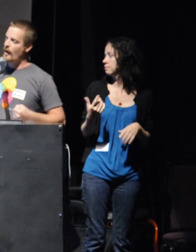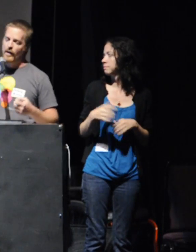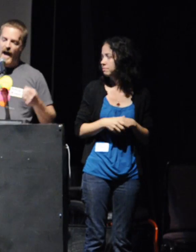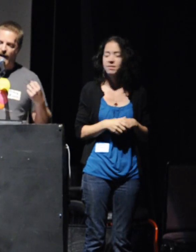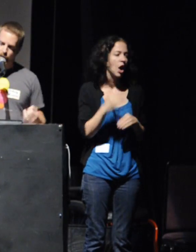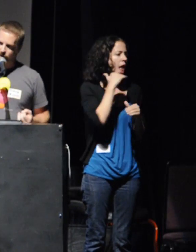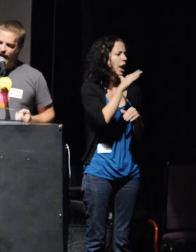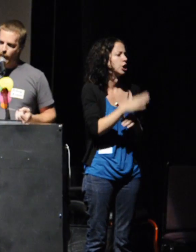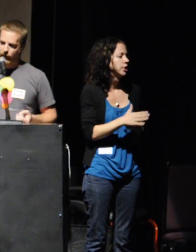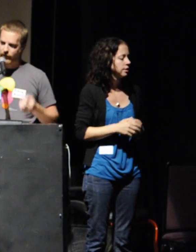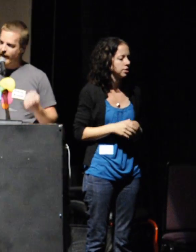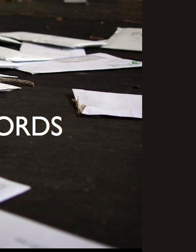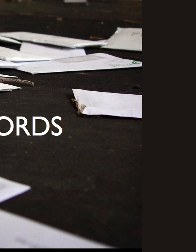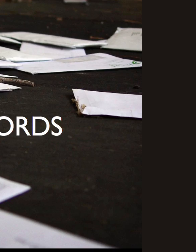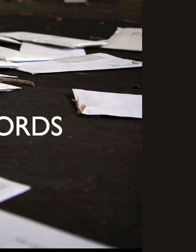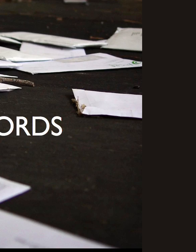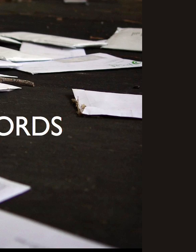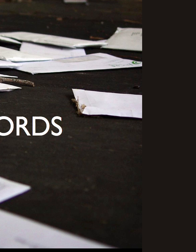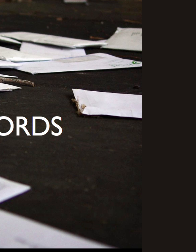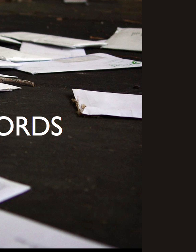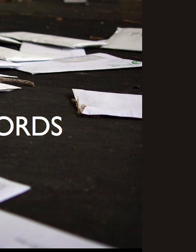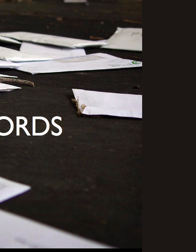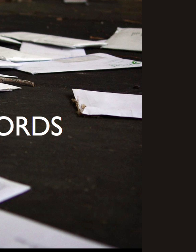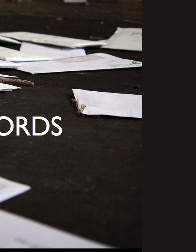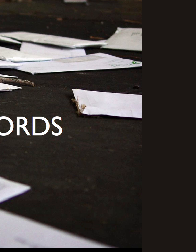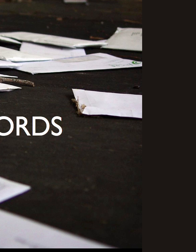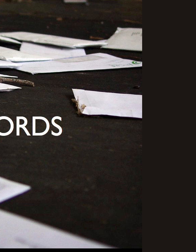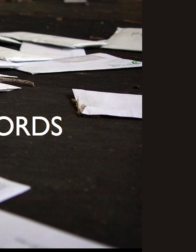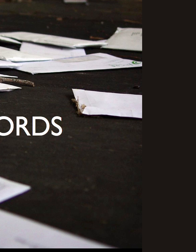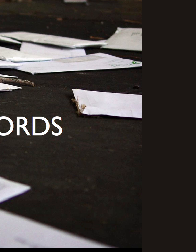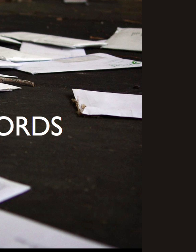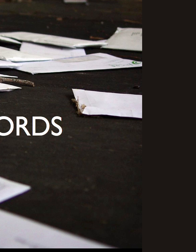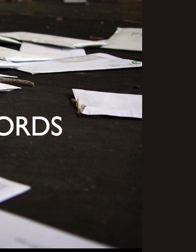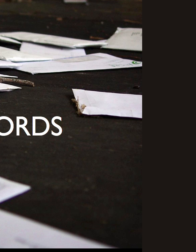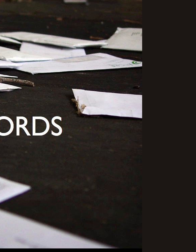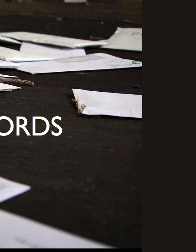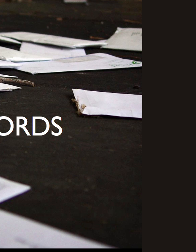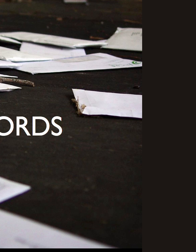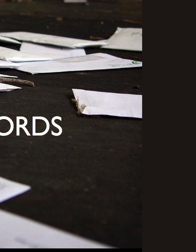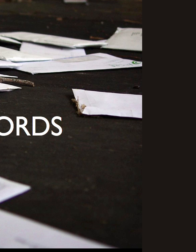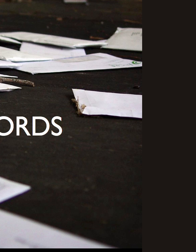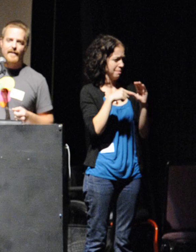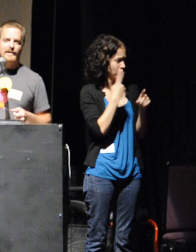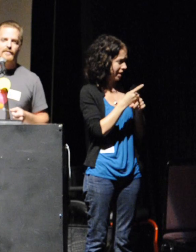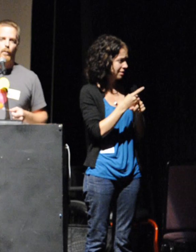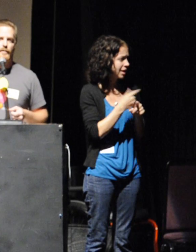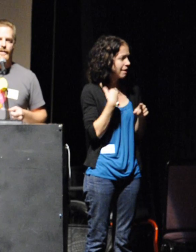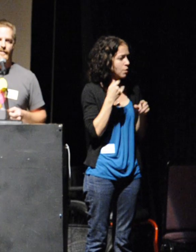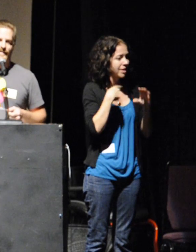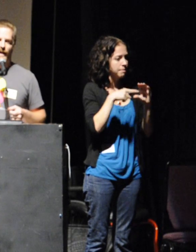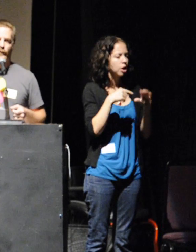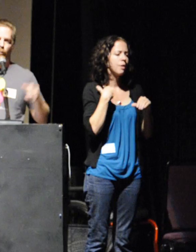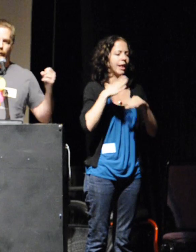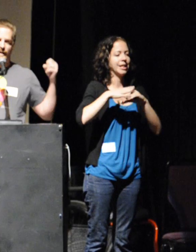exactly. So after CNAME records, the next important one are MX records. I think all of you have email, right? So if you have email, you probably have at least one